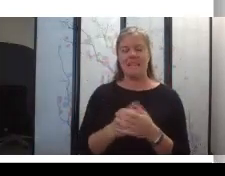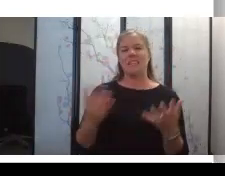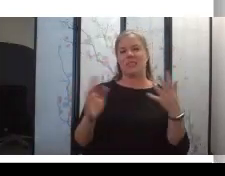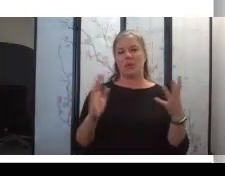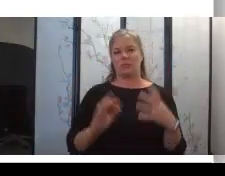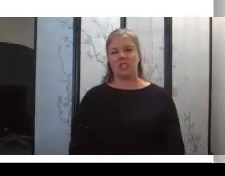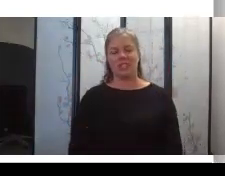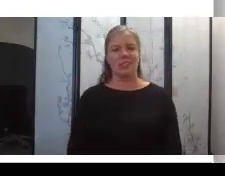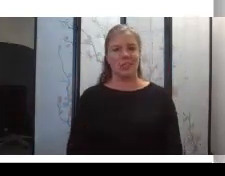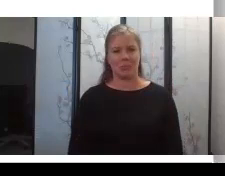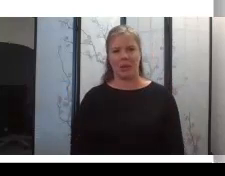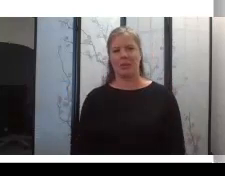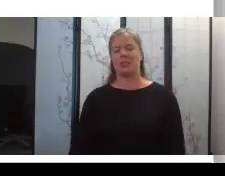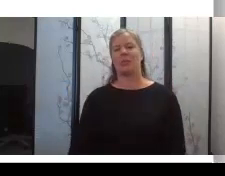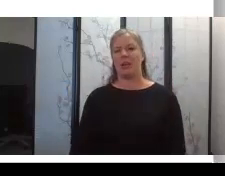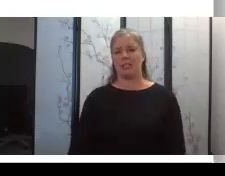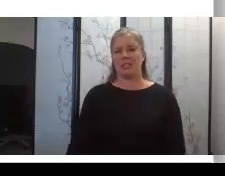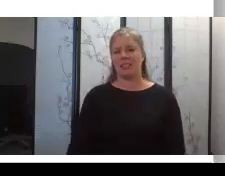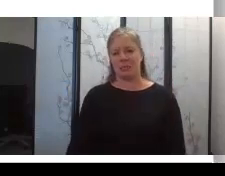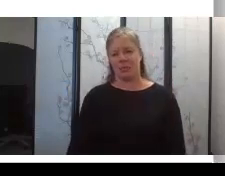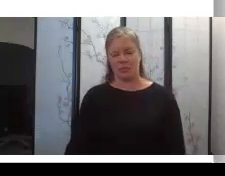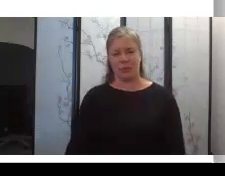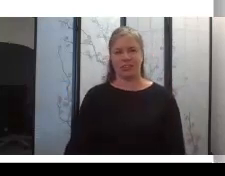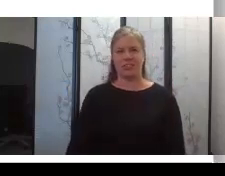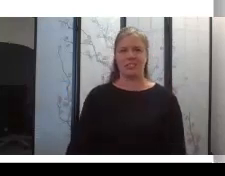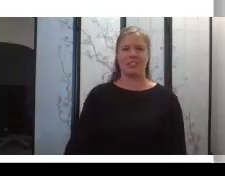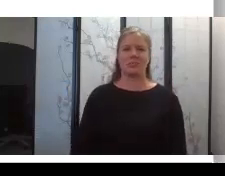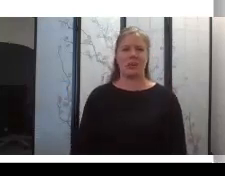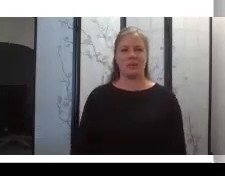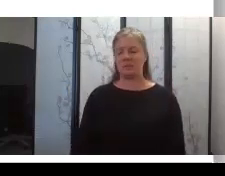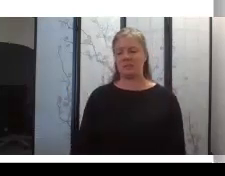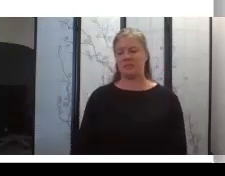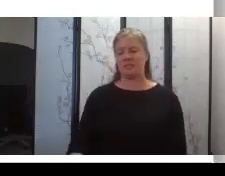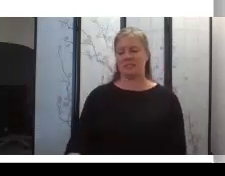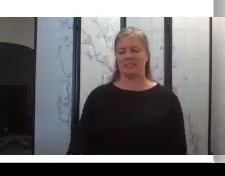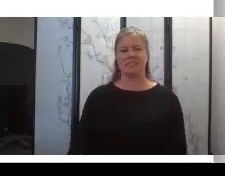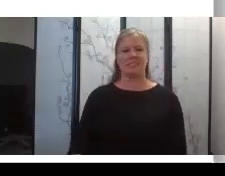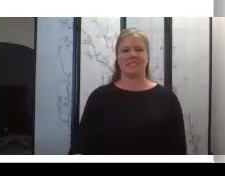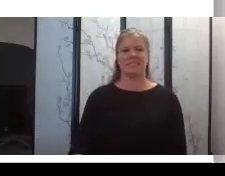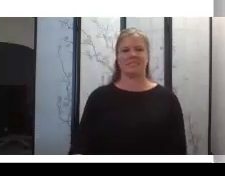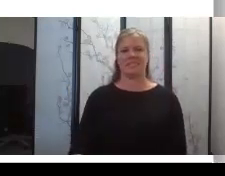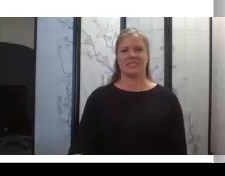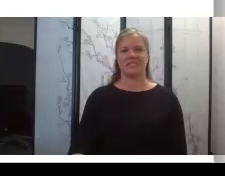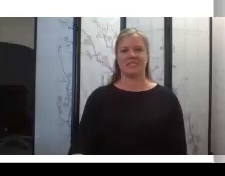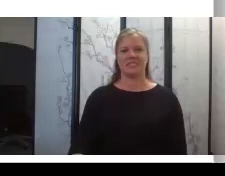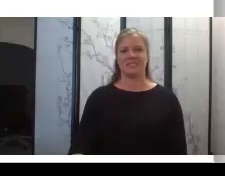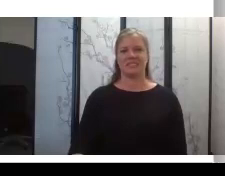Okay, so just things you can play with to practice getting some of those rhetoricals in there as well.